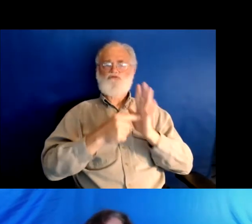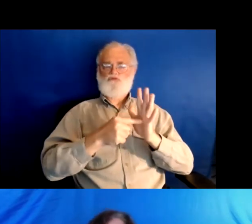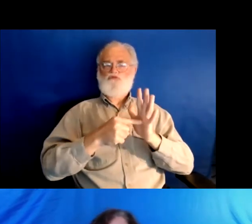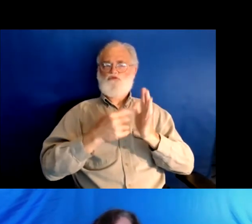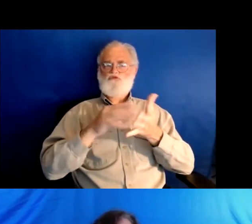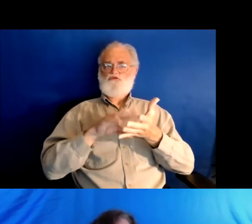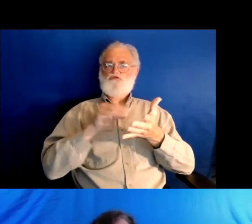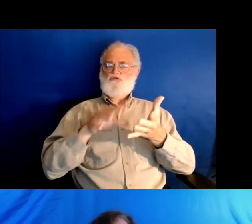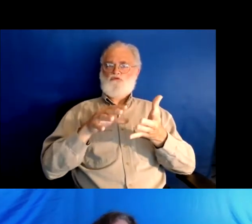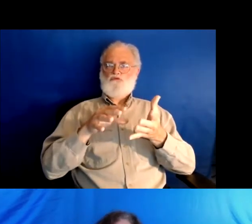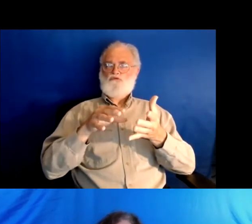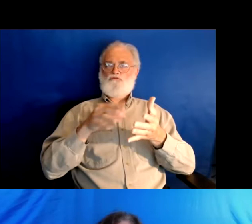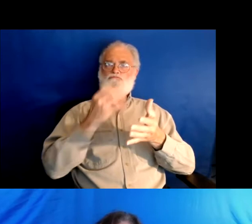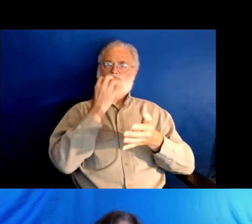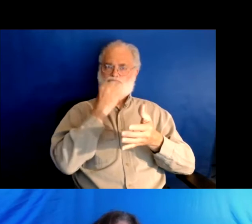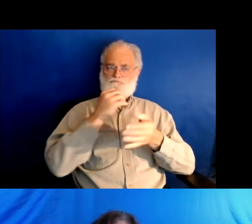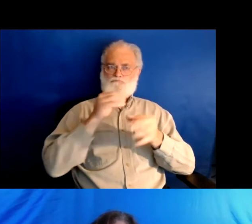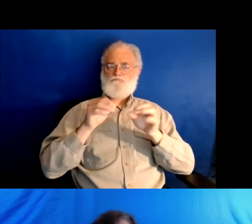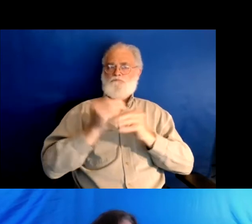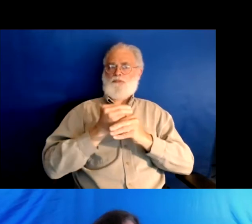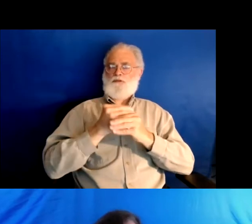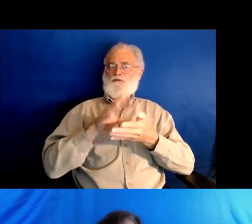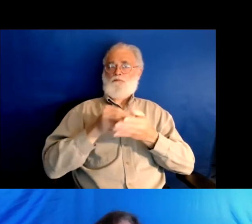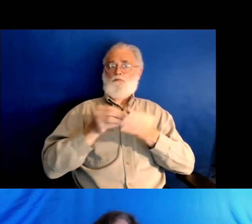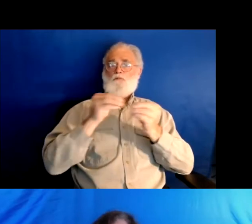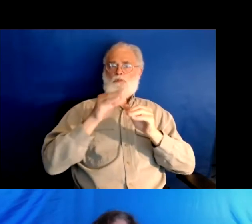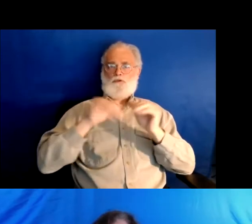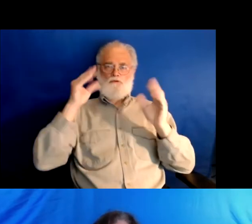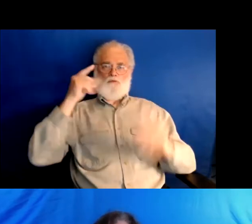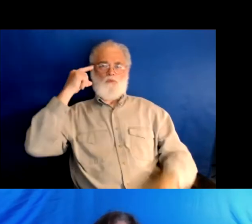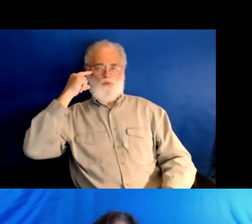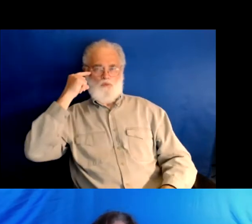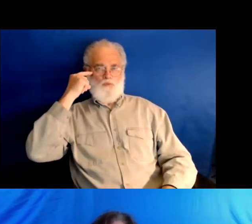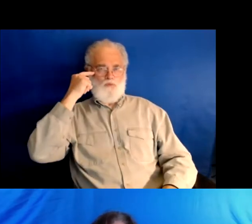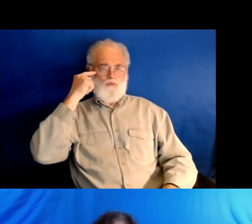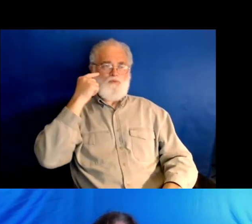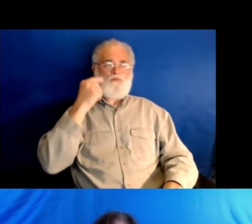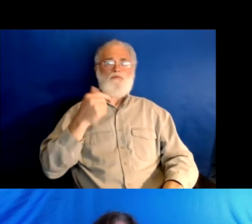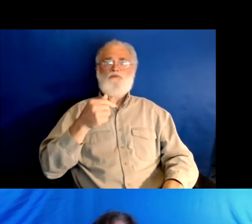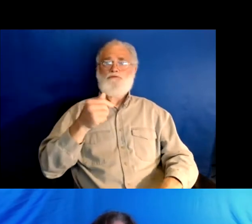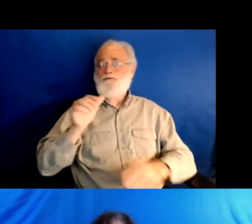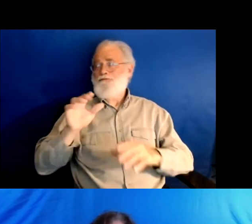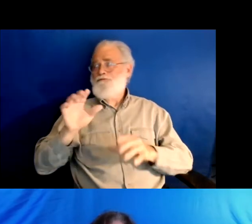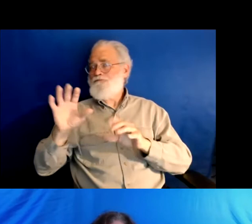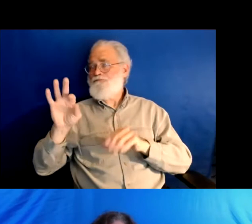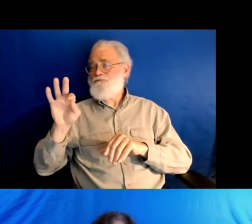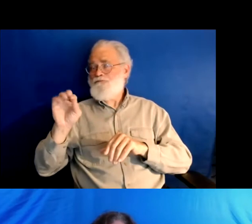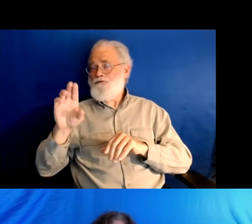So with the survey, it shows that the students cared about math more than the teachers